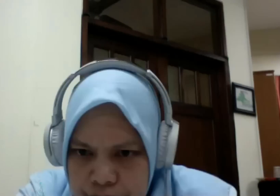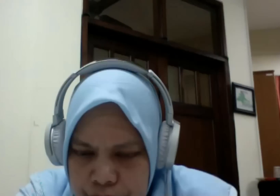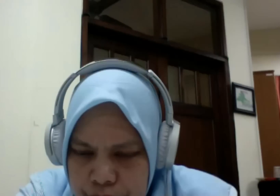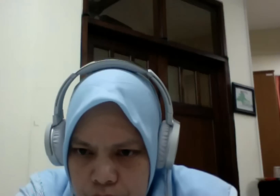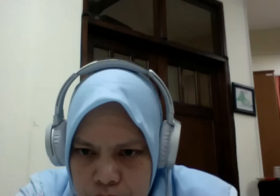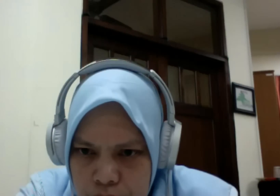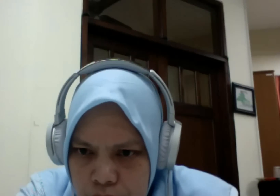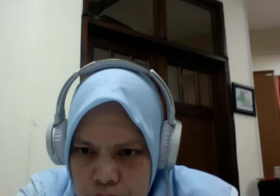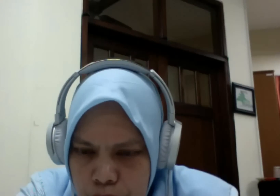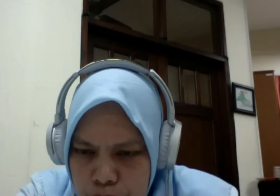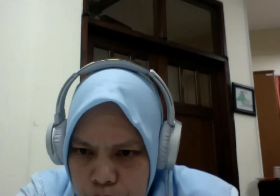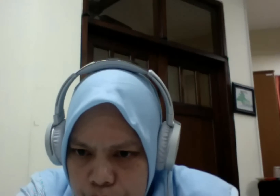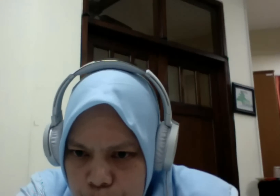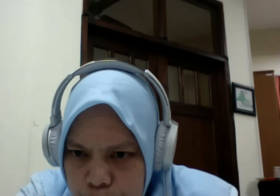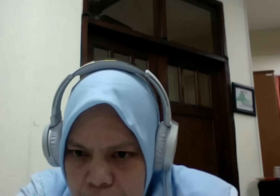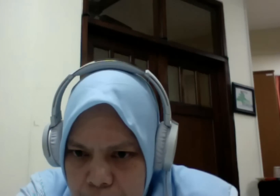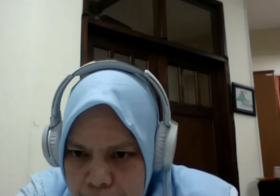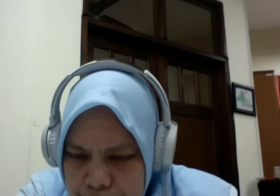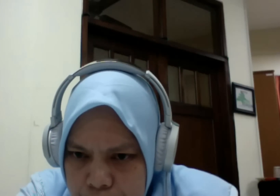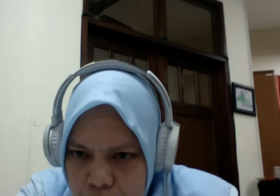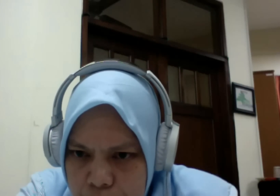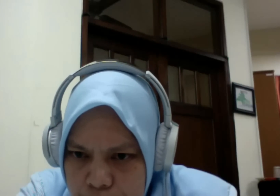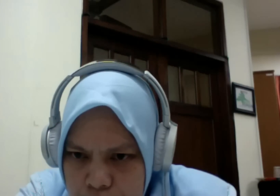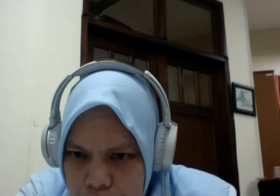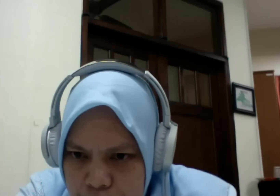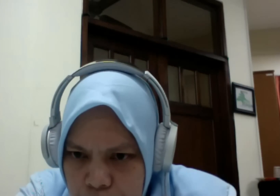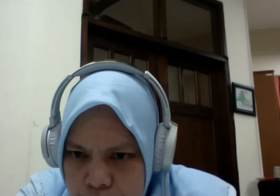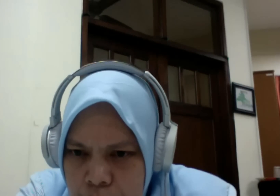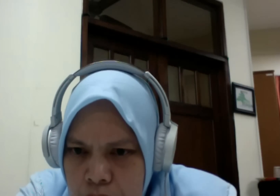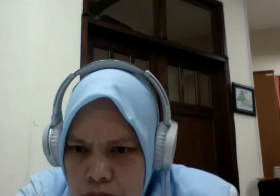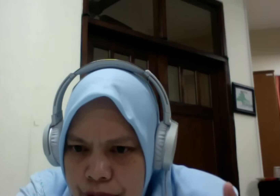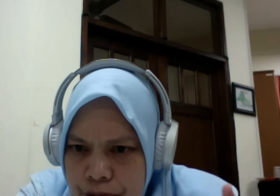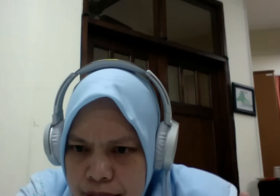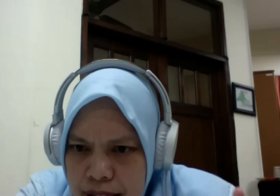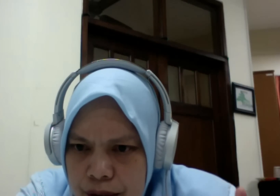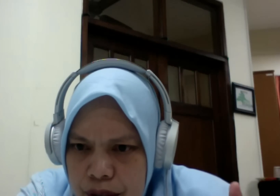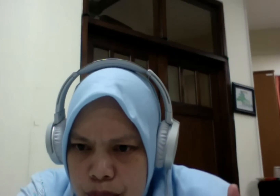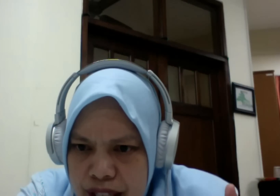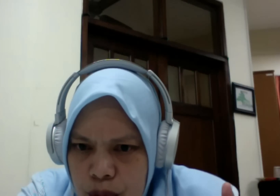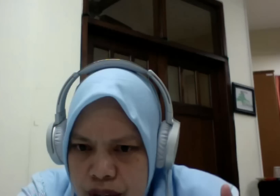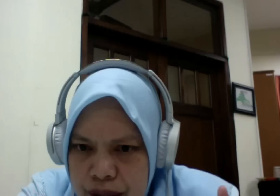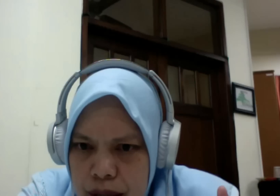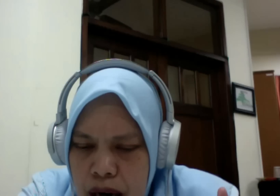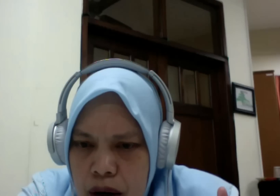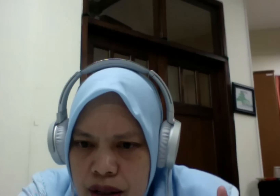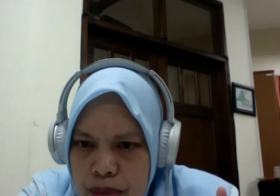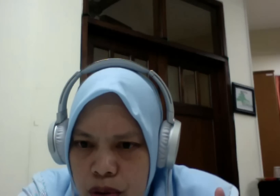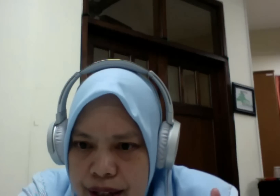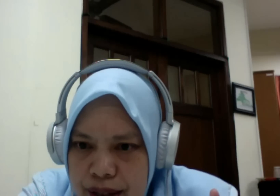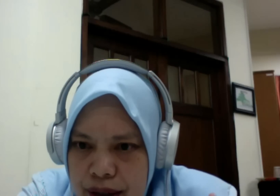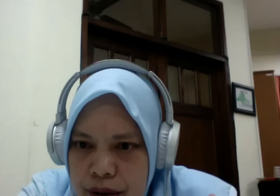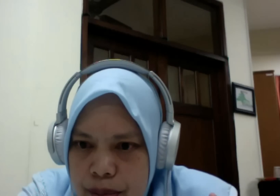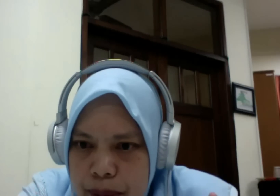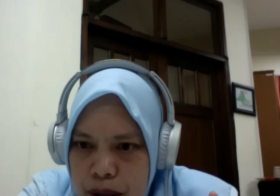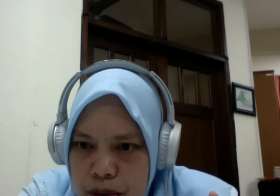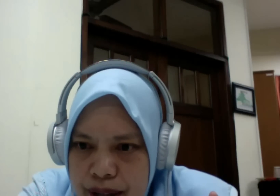I think this is we're going to Pak Amex, Pak Selamat Tohari. A very intriguing question about